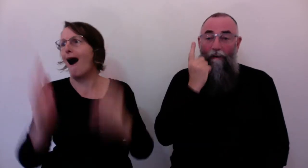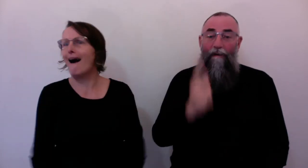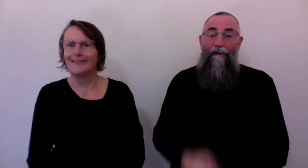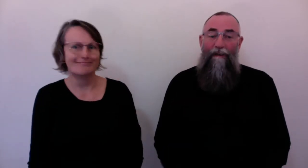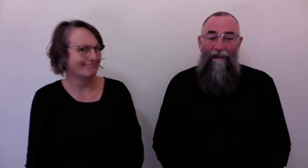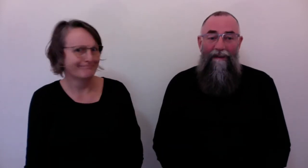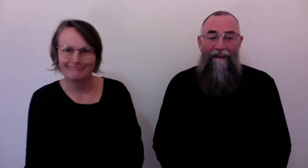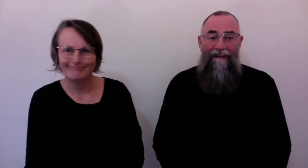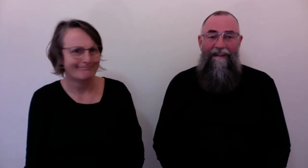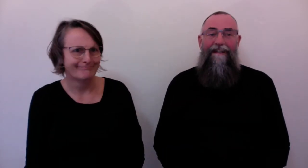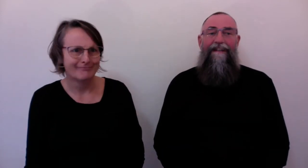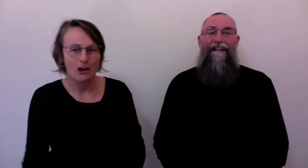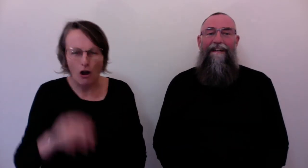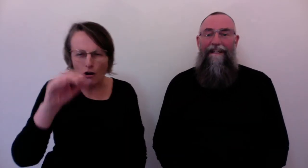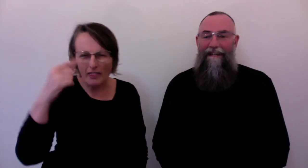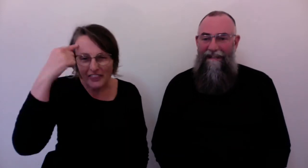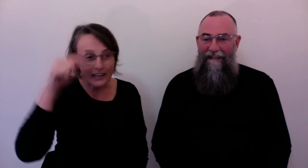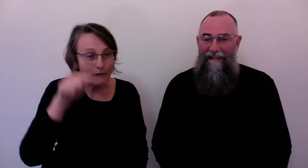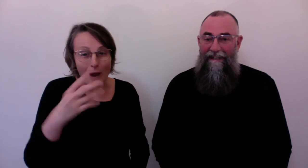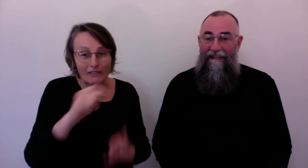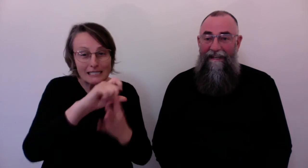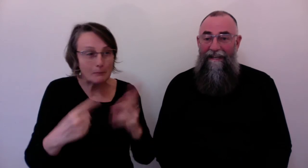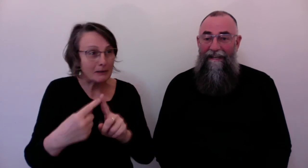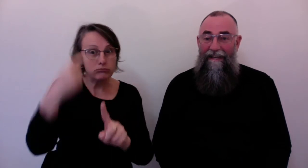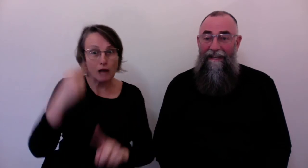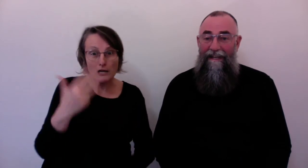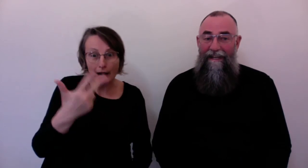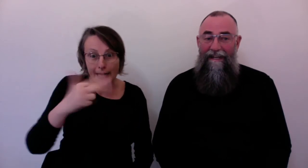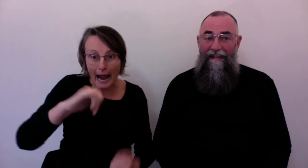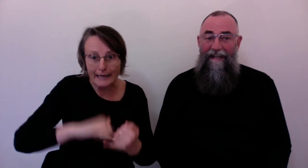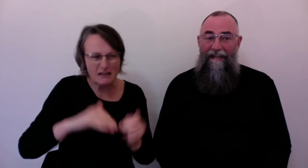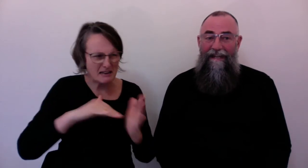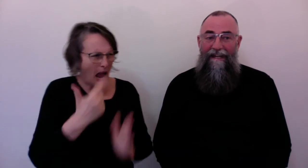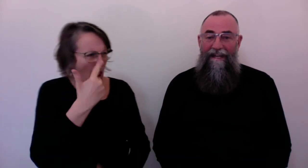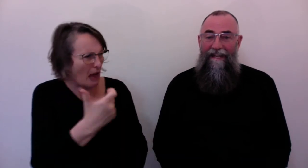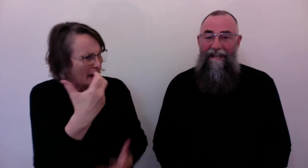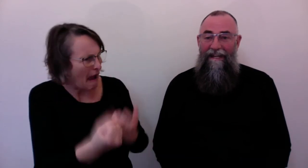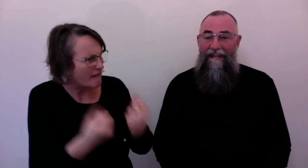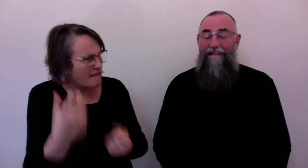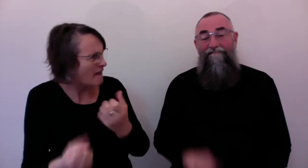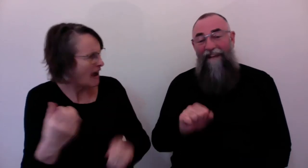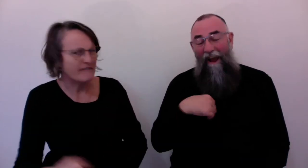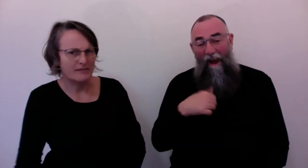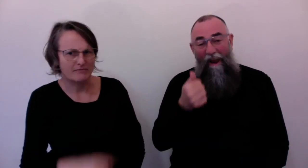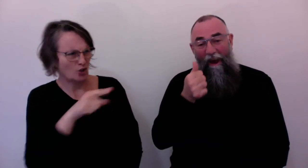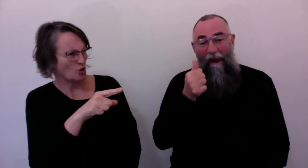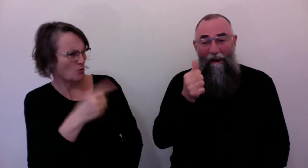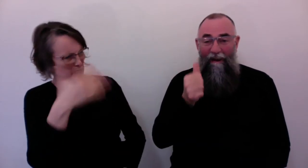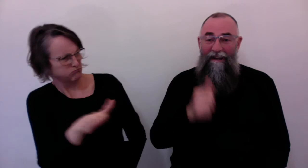Imagine being disabled in the 80s. Like you and I can do so much stuff now. yeah, I know. So you Back can then- so if you're at a techno gig or whatever, you can turn it